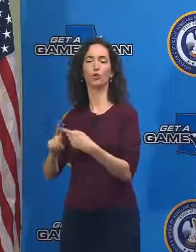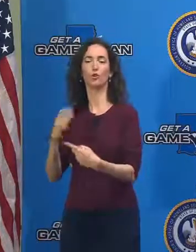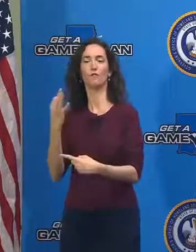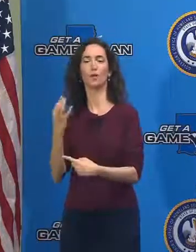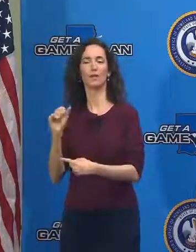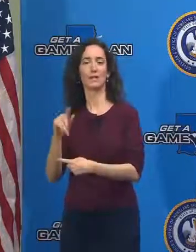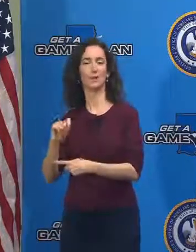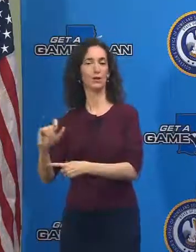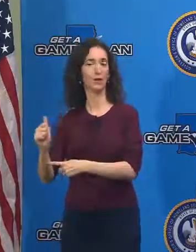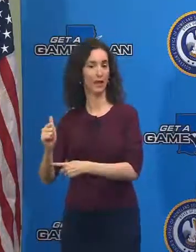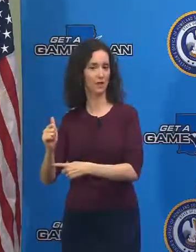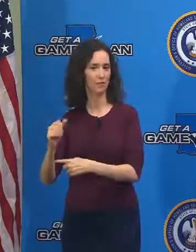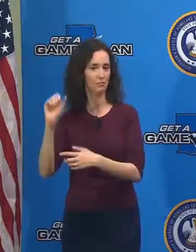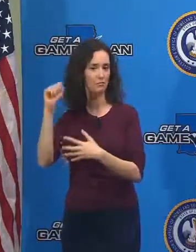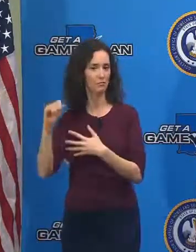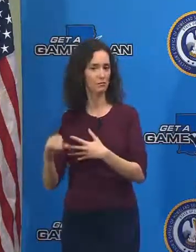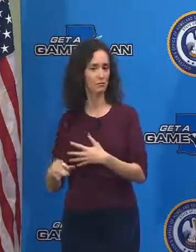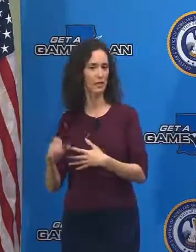the 10th.